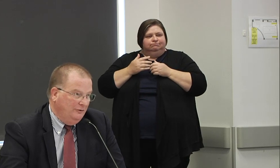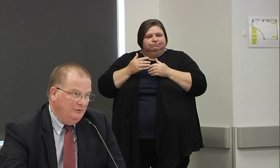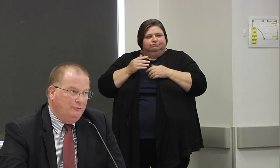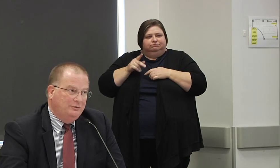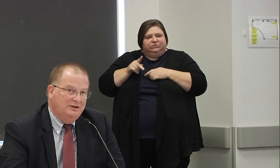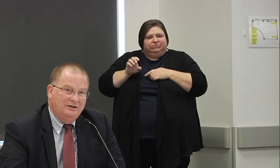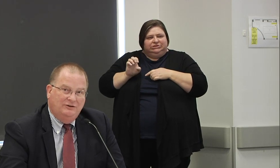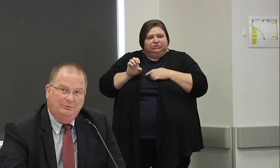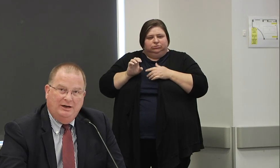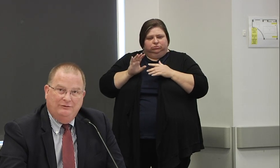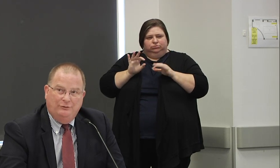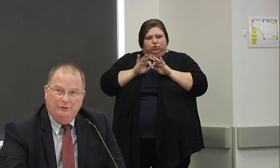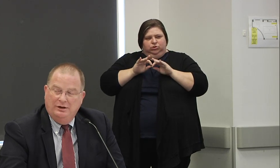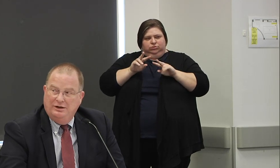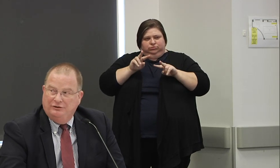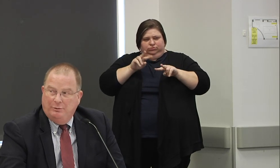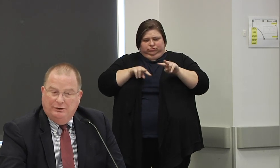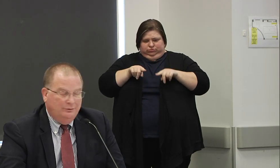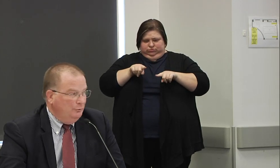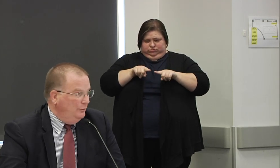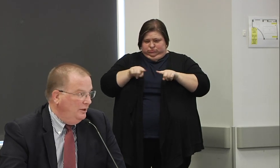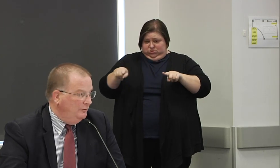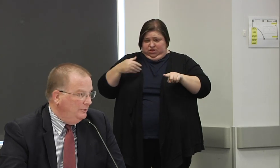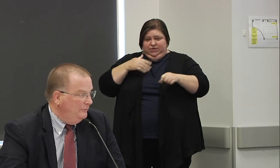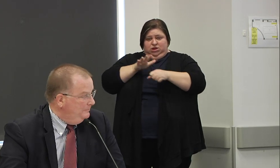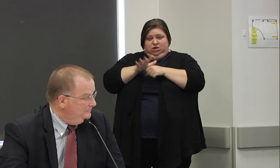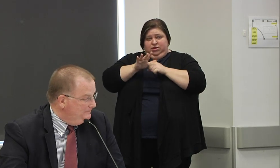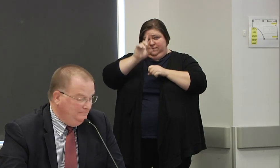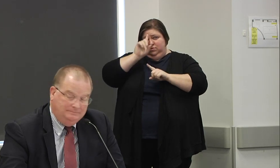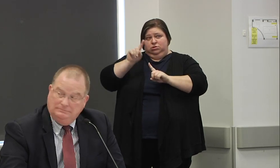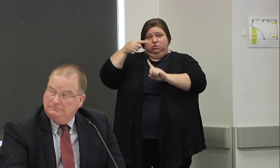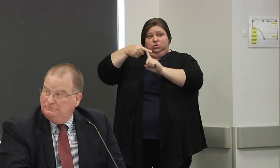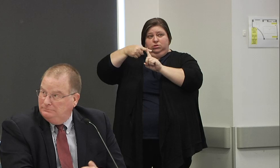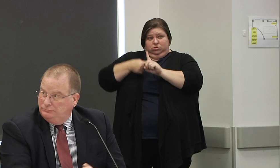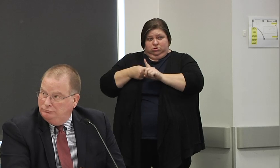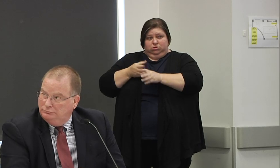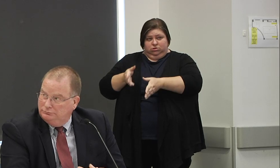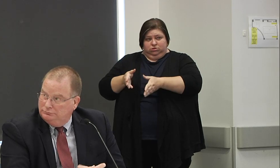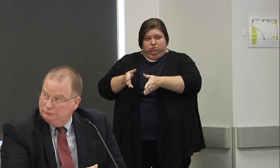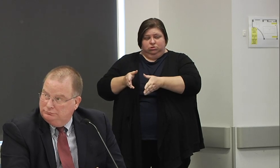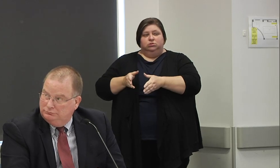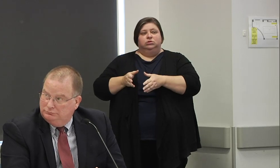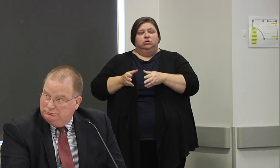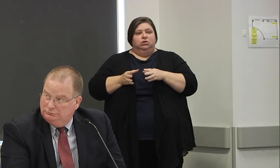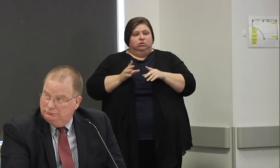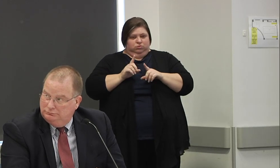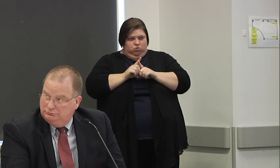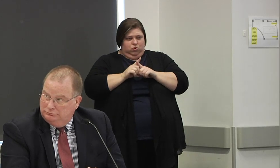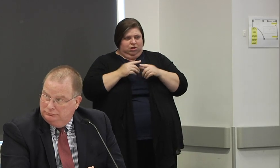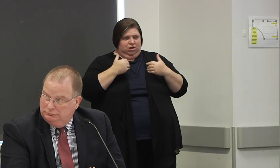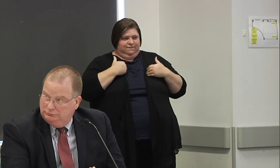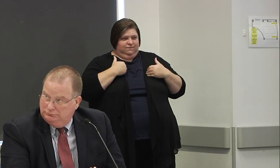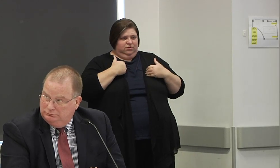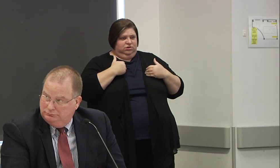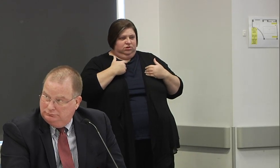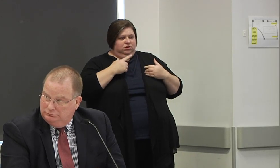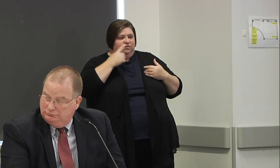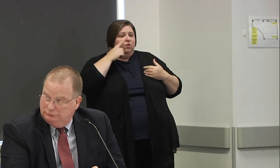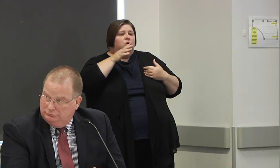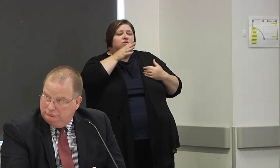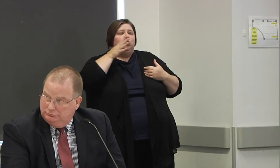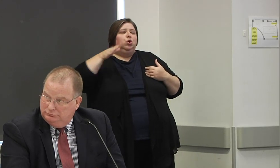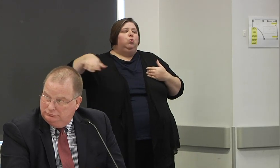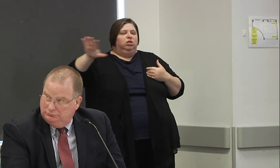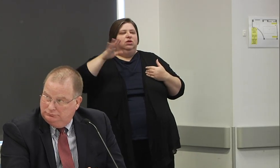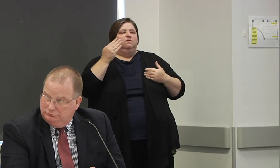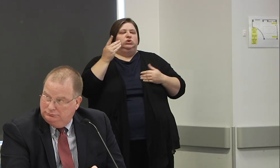and a 14-day supply for smaller and rural hospitals. Dr. Edwards, you want anything? I would just like to echo what Director Allen mentioned.